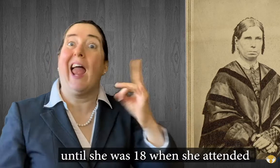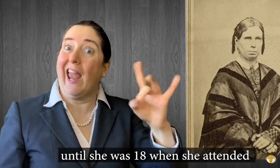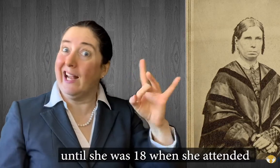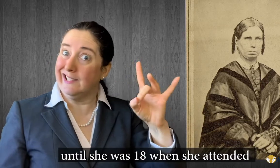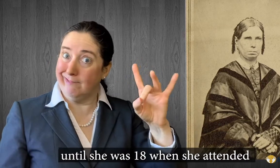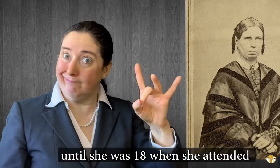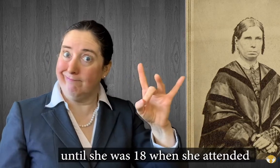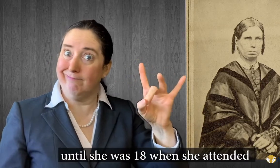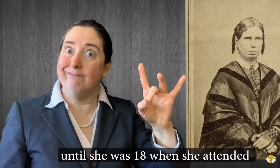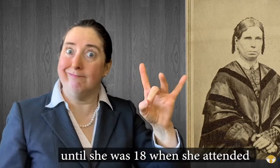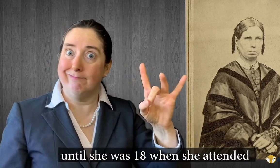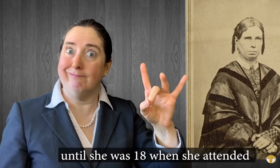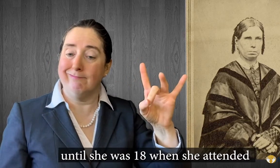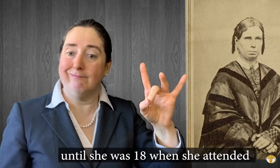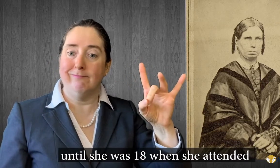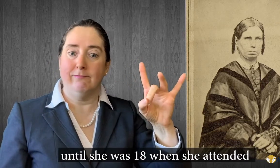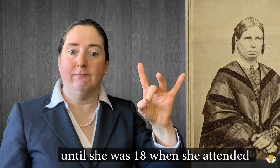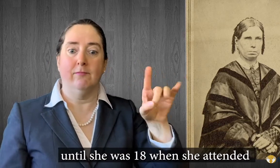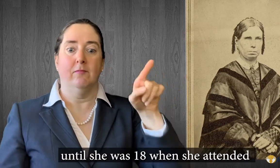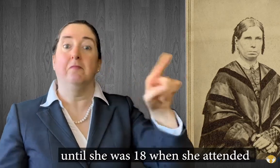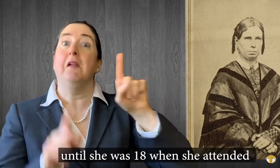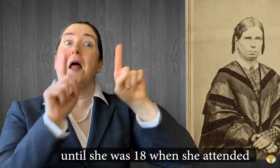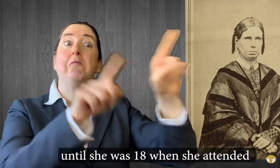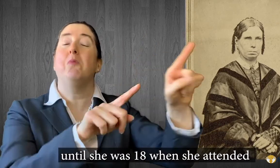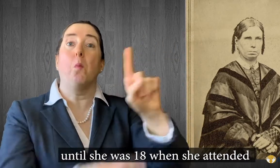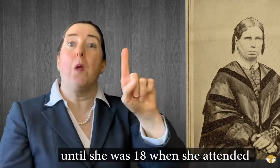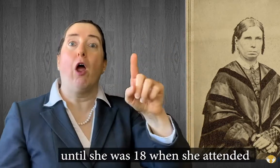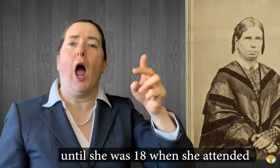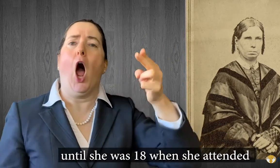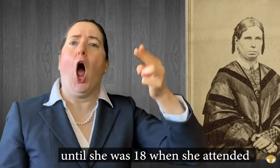until she was 18, when she attended Hartford Asylum for the Deaf and Dumb.